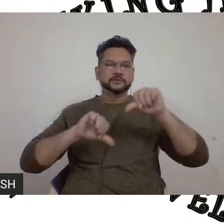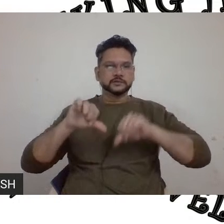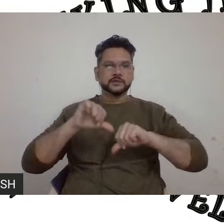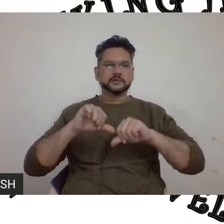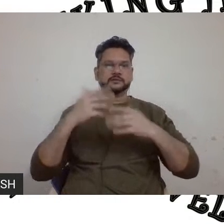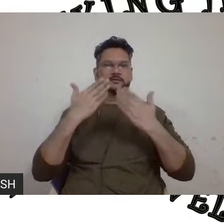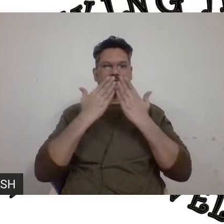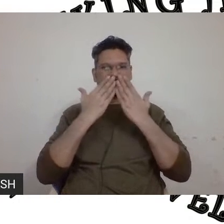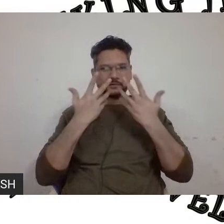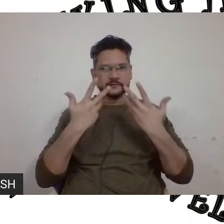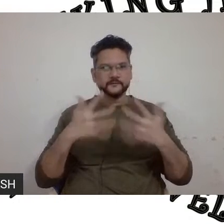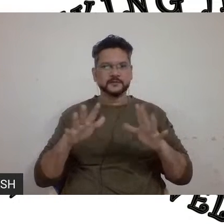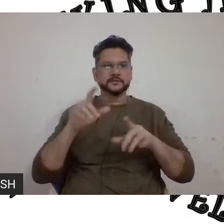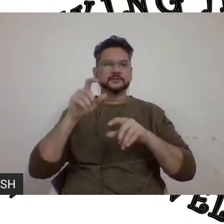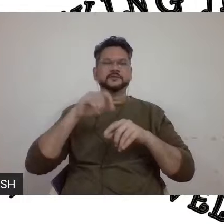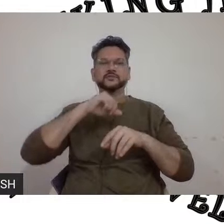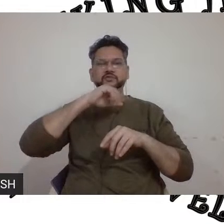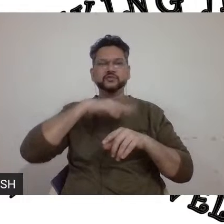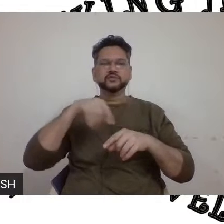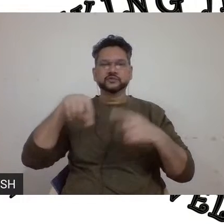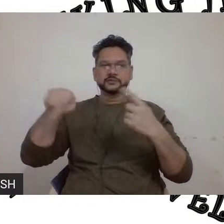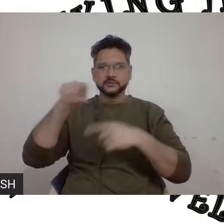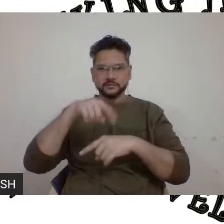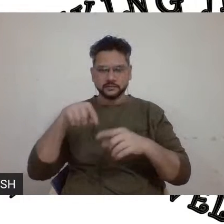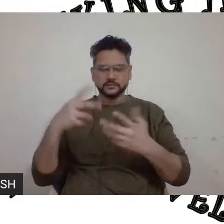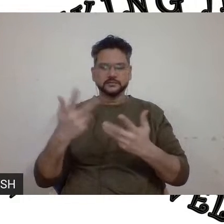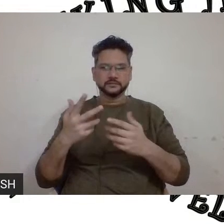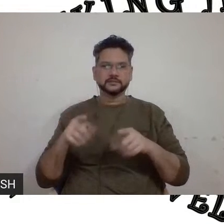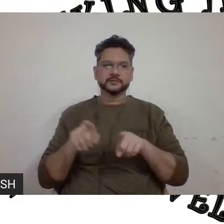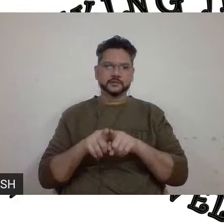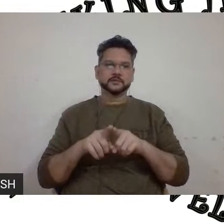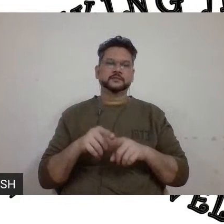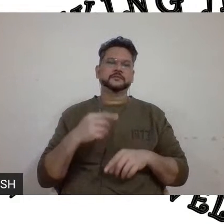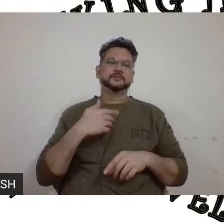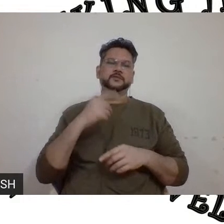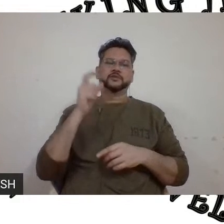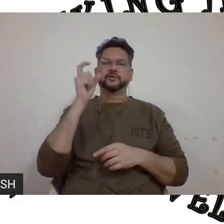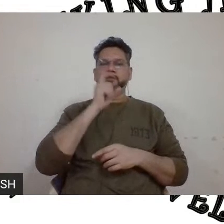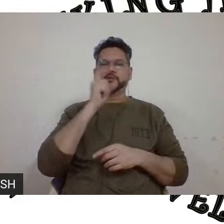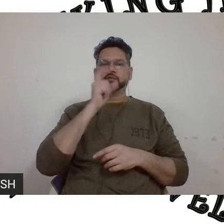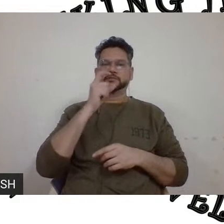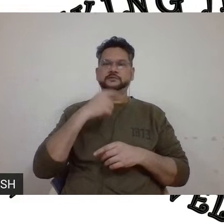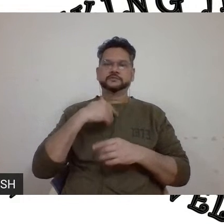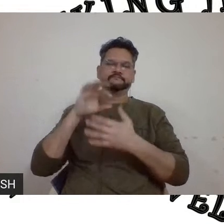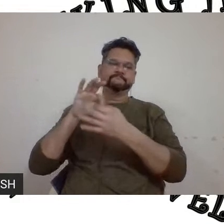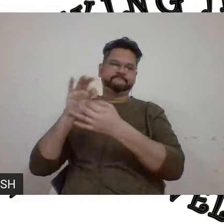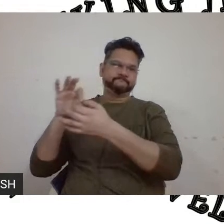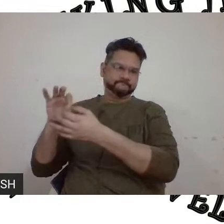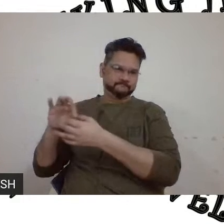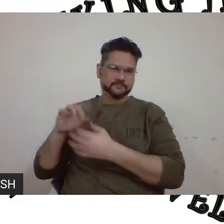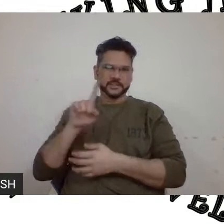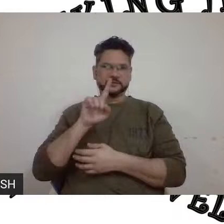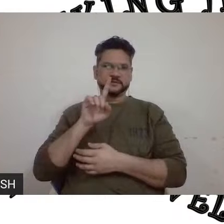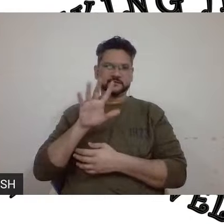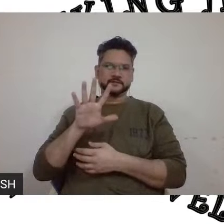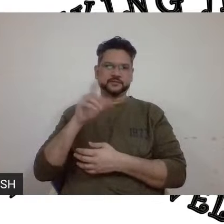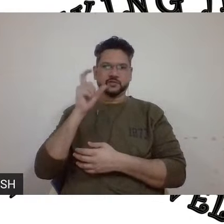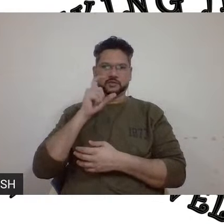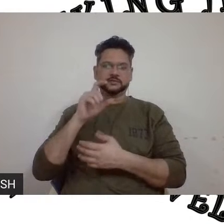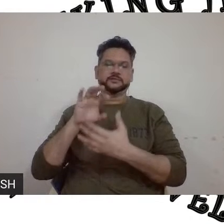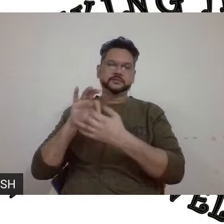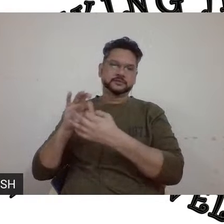We are connected with 4 universities, 15 colleges, and we train almost 1,000 plus youth in that area. Again, we link them